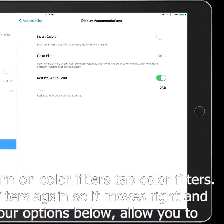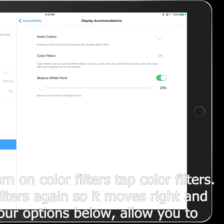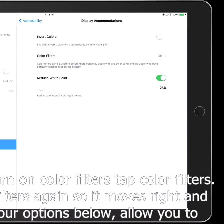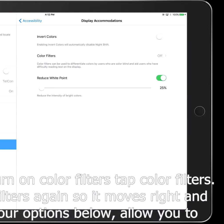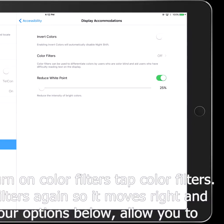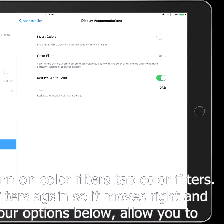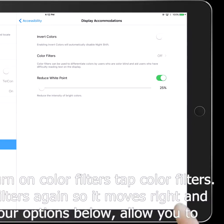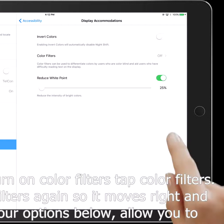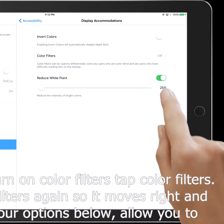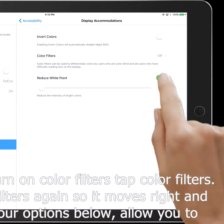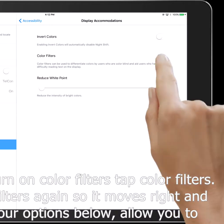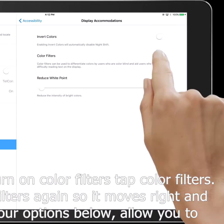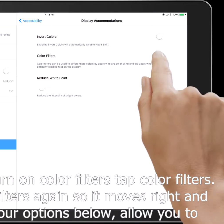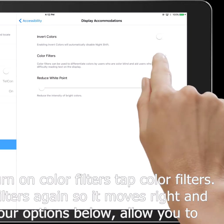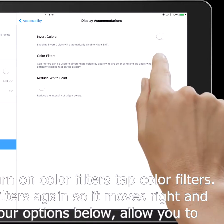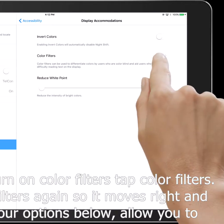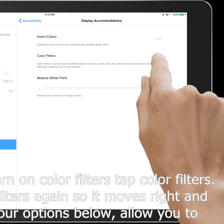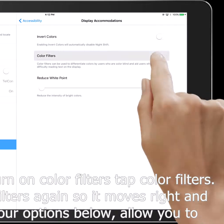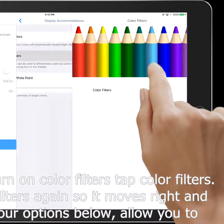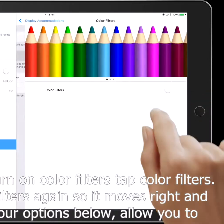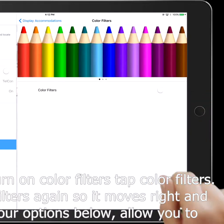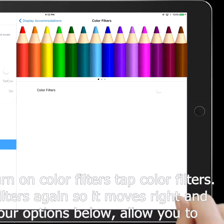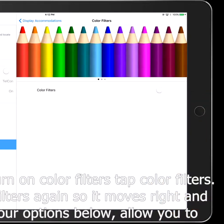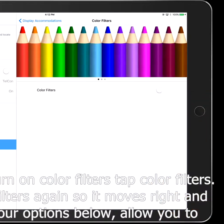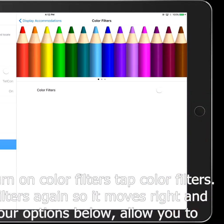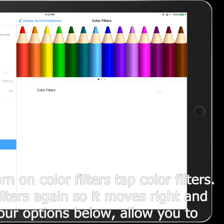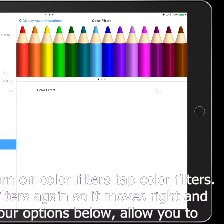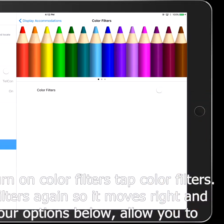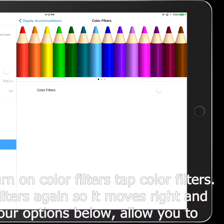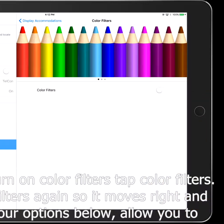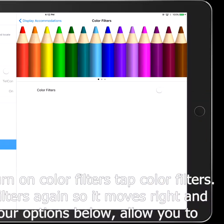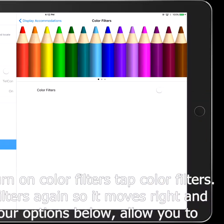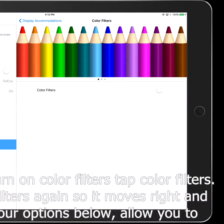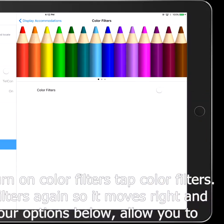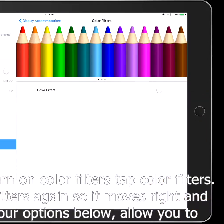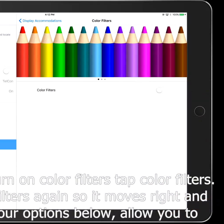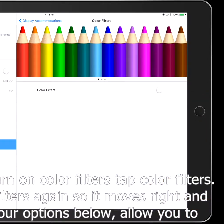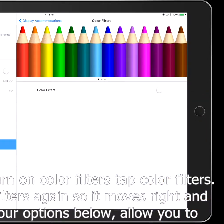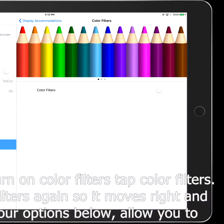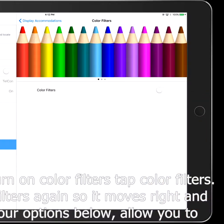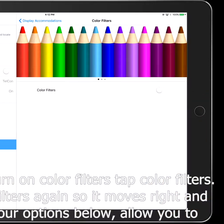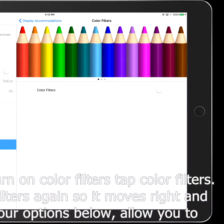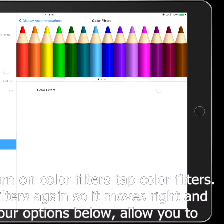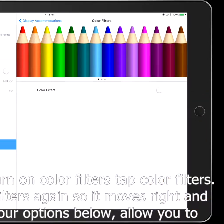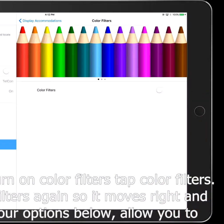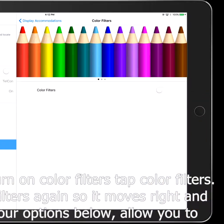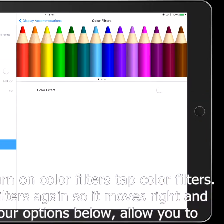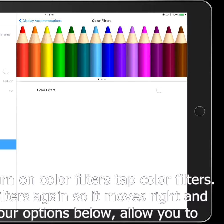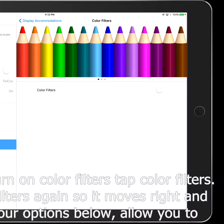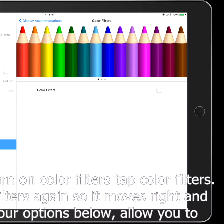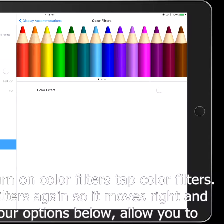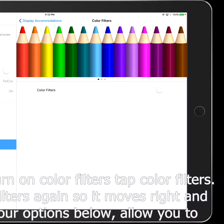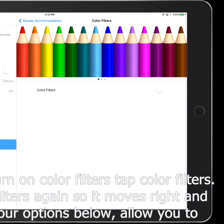display. To turn on color filters, tap Color Filters.